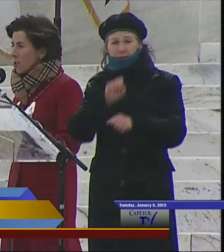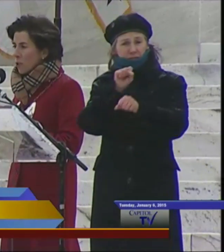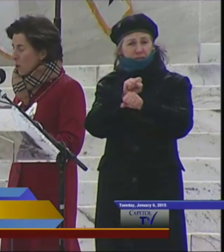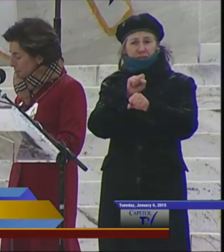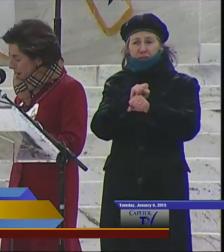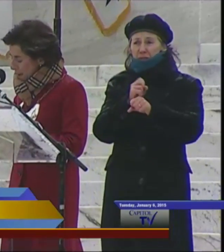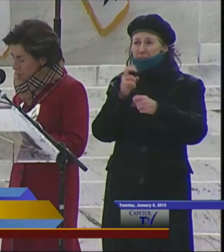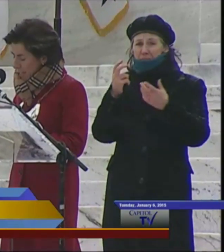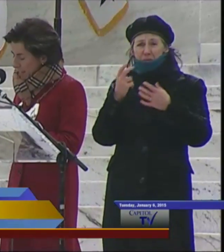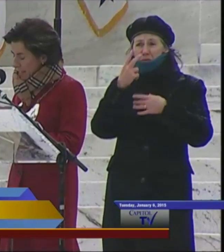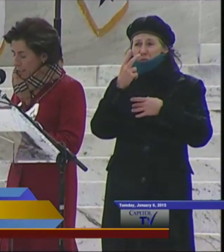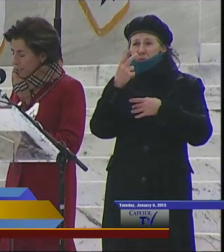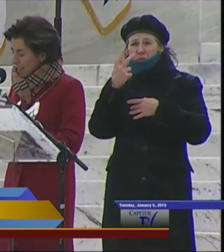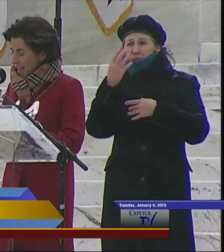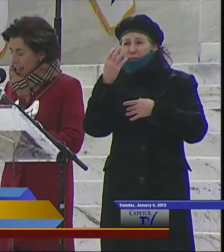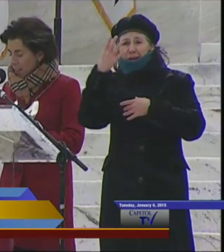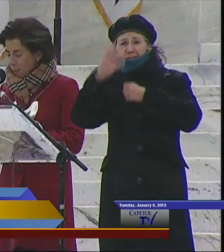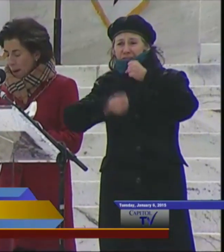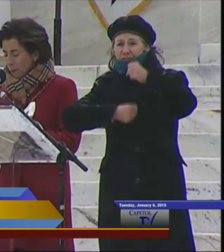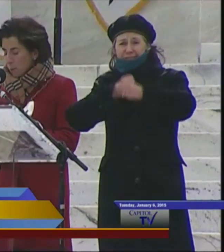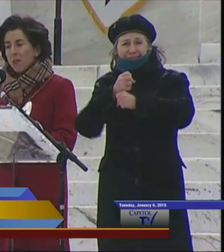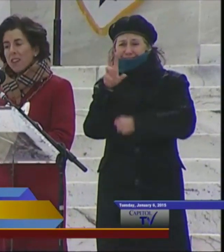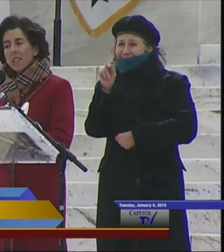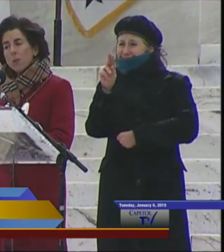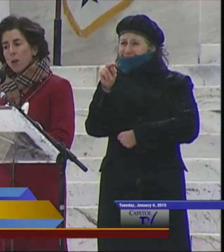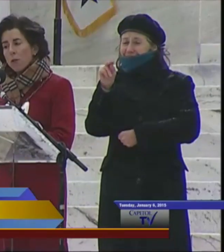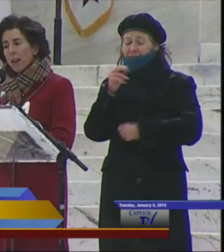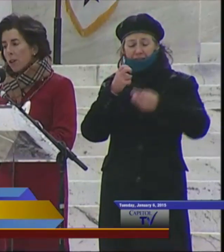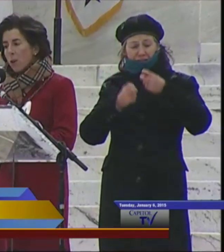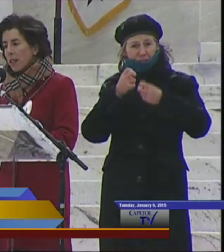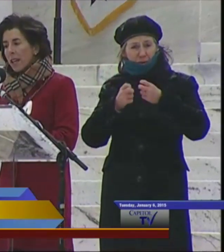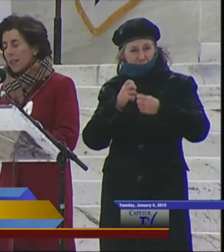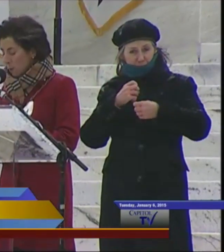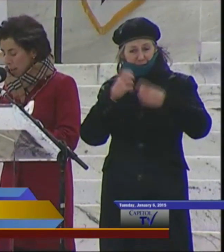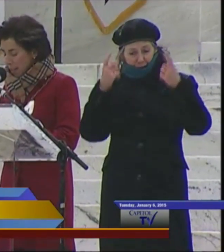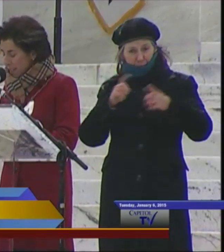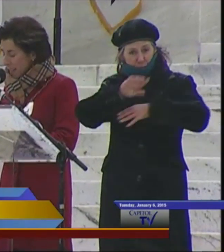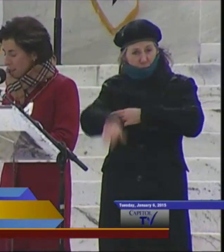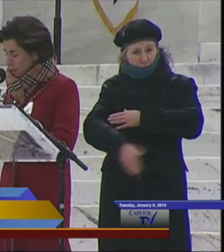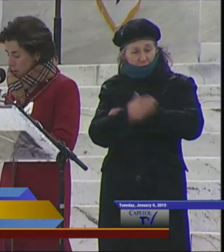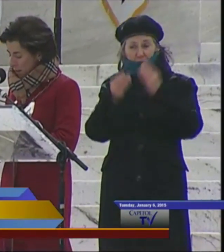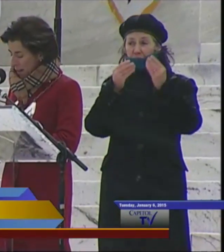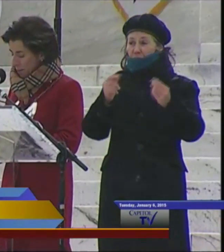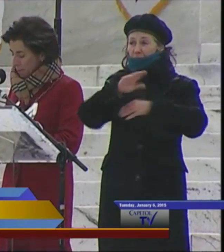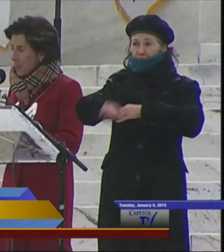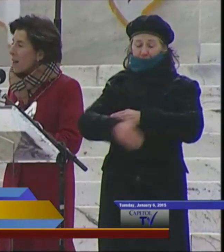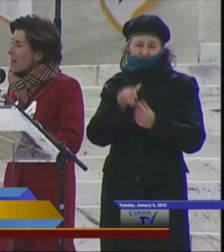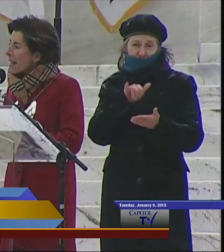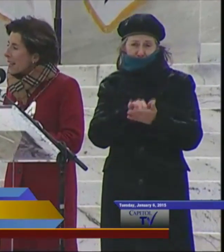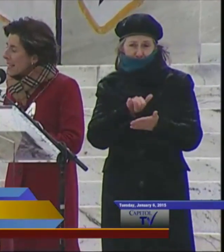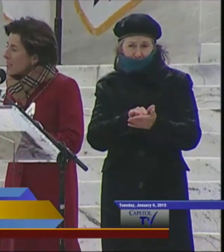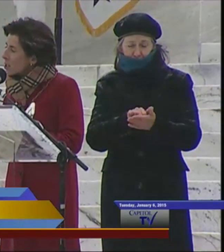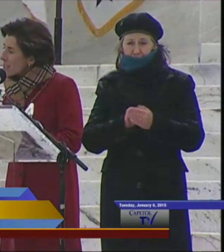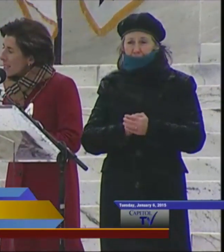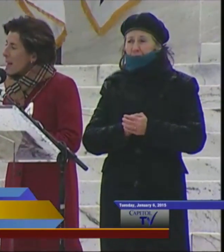done in 2 or 5 or 10 years, and the problems we face weren't created overnight, and we're not going to solve them overnight. And